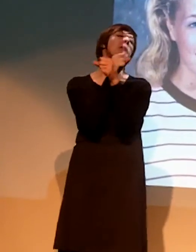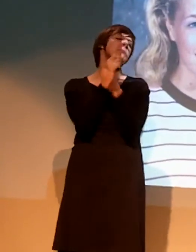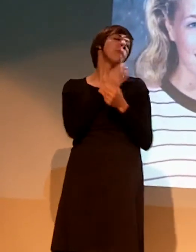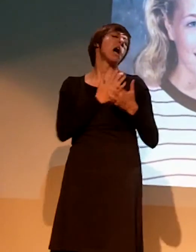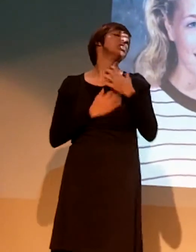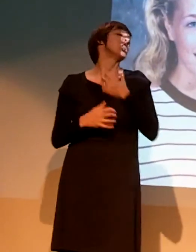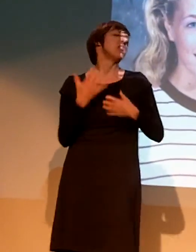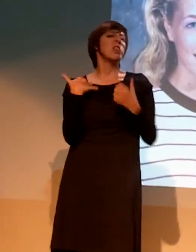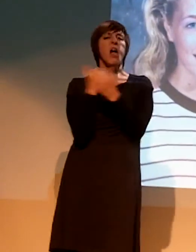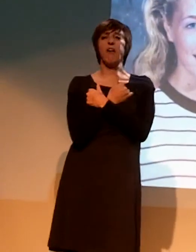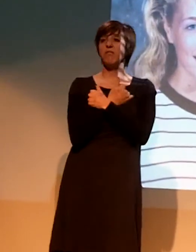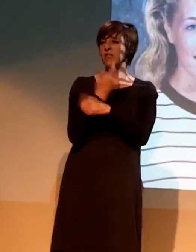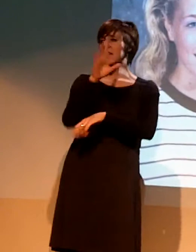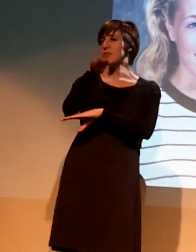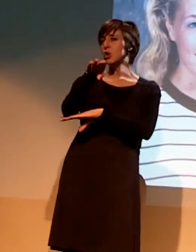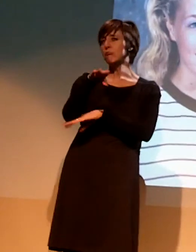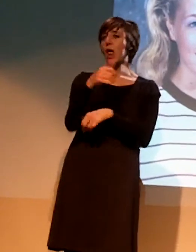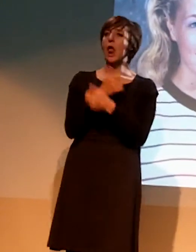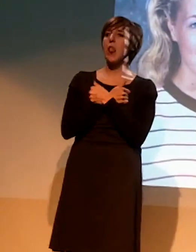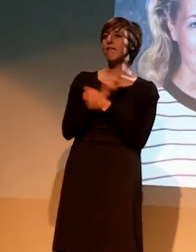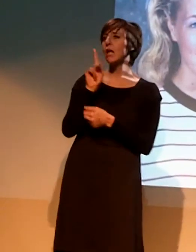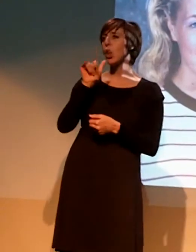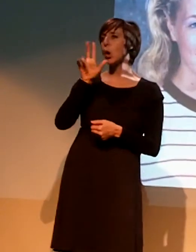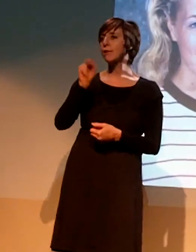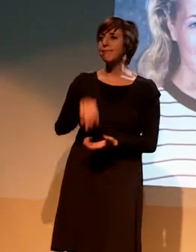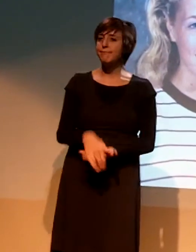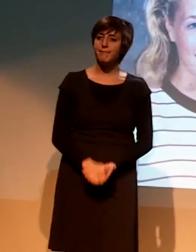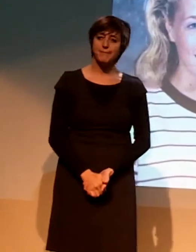you go over to his house later today. Love, Ramona. All right.